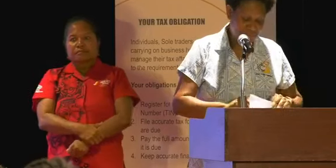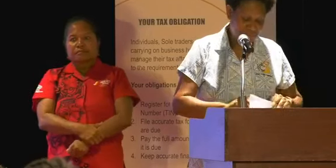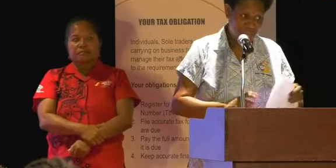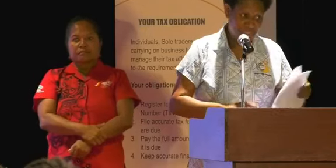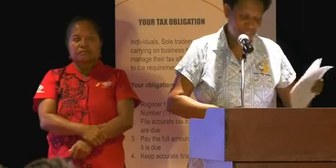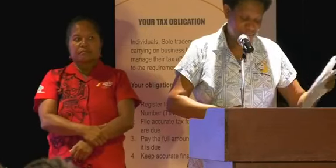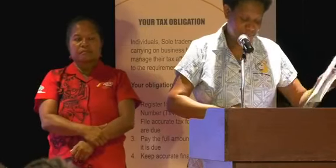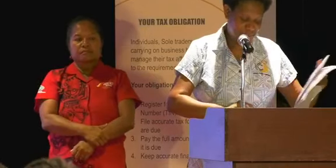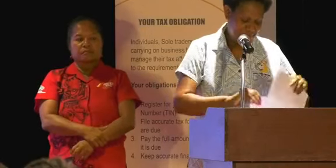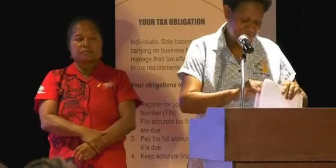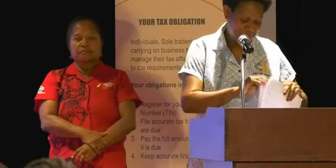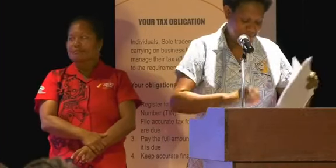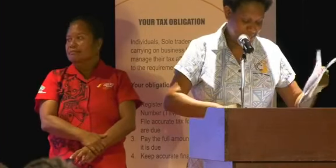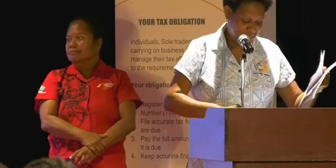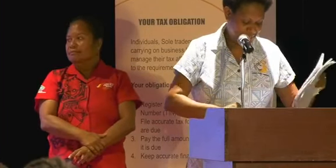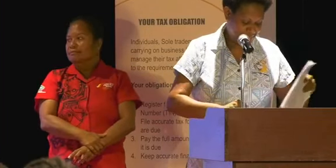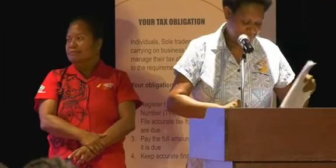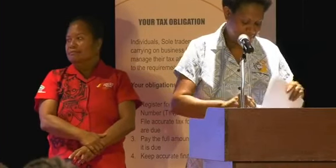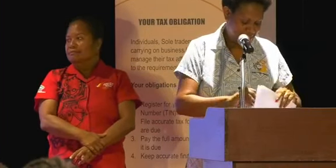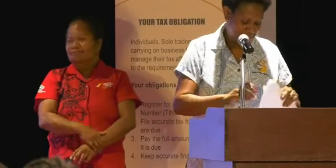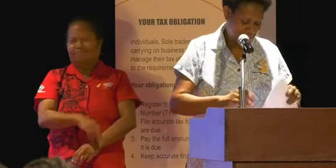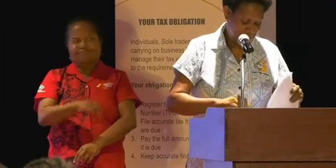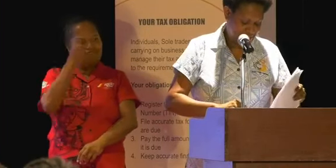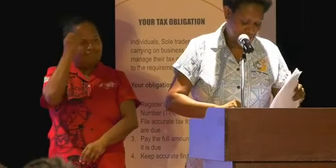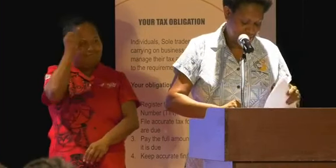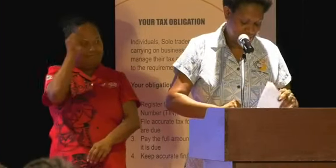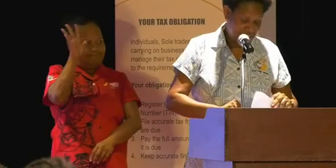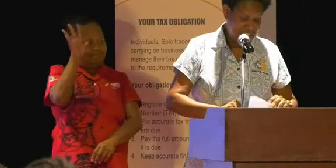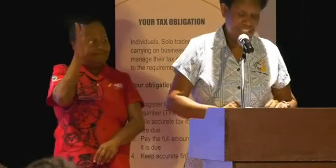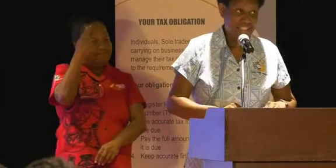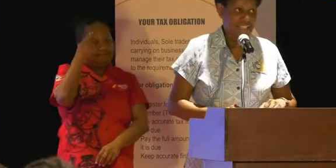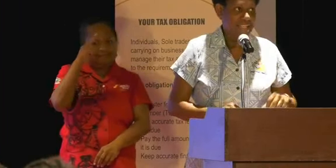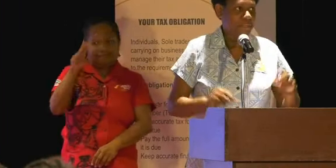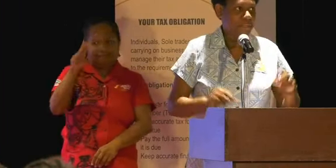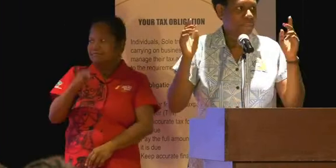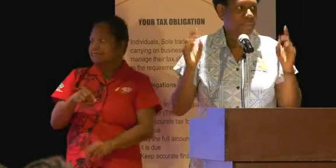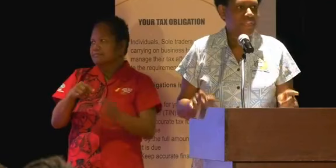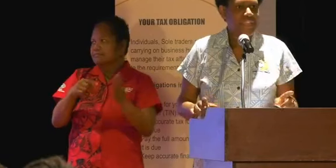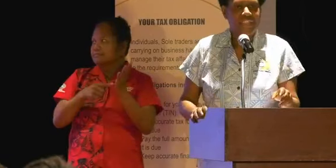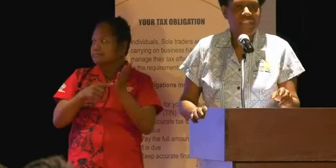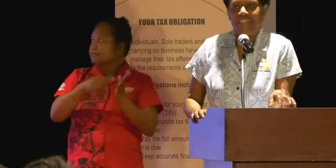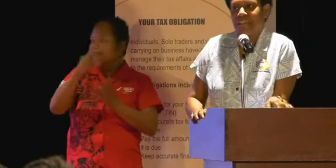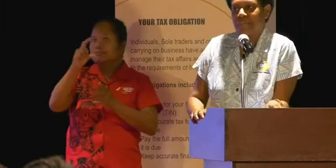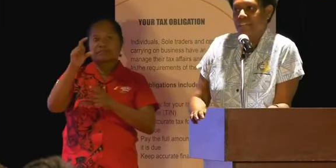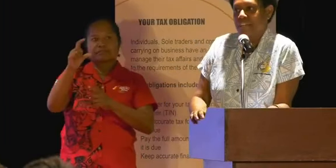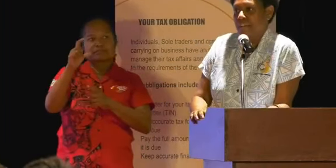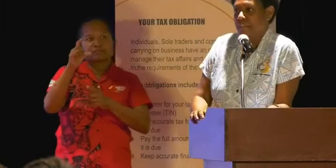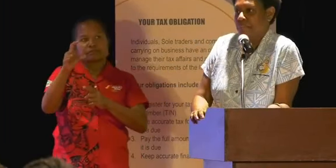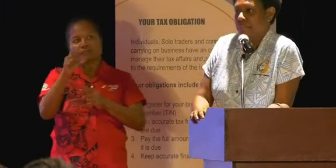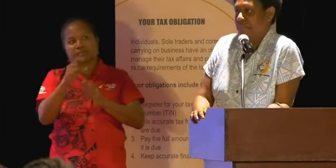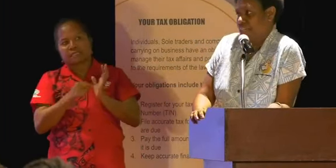one narapla. I think me talk gonna me lose thing finish. TCC.